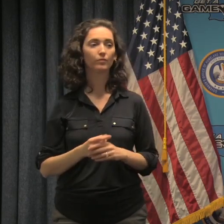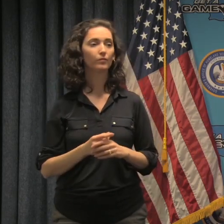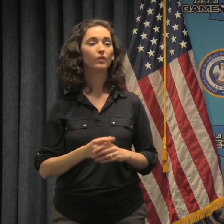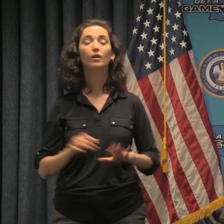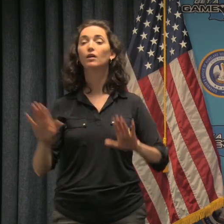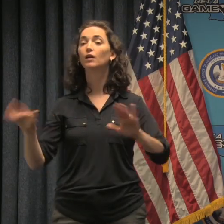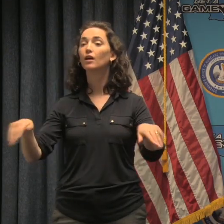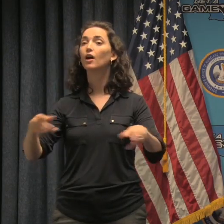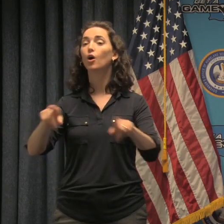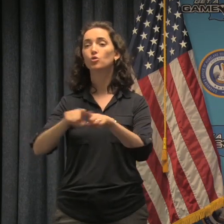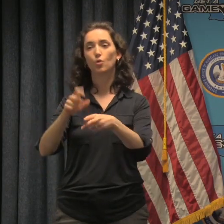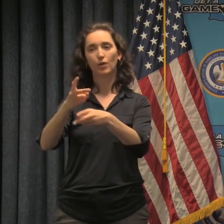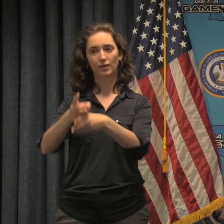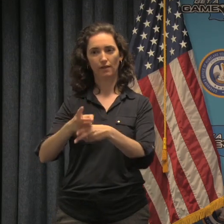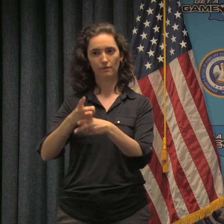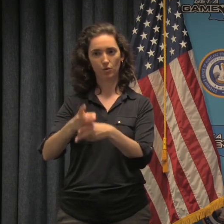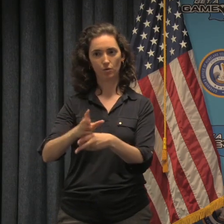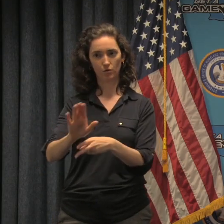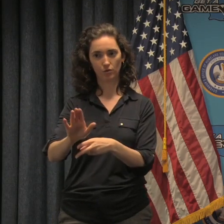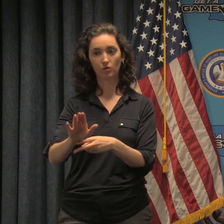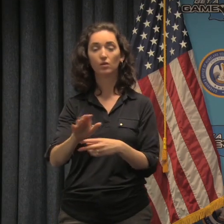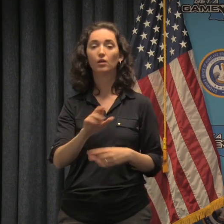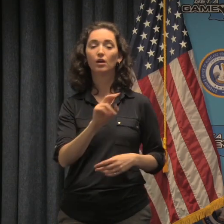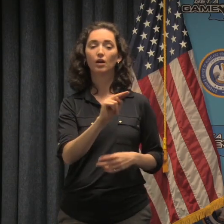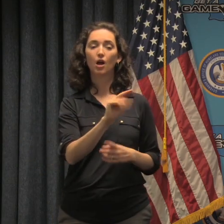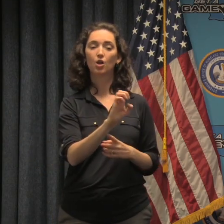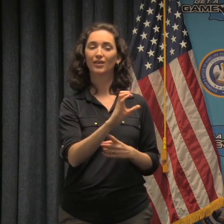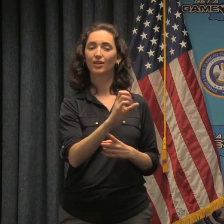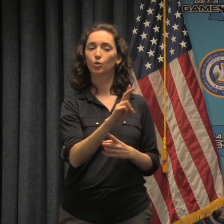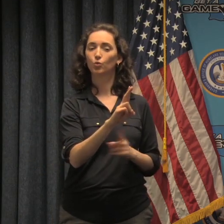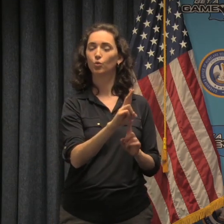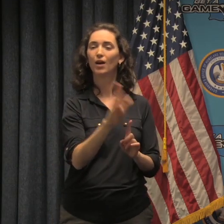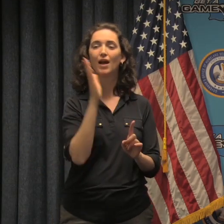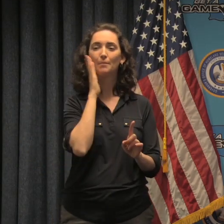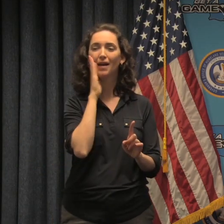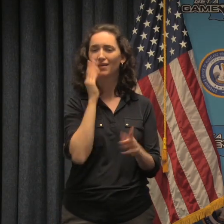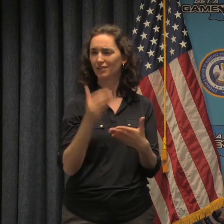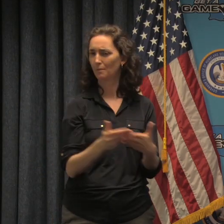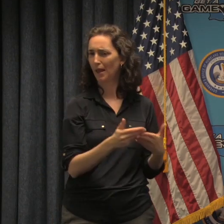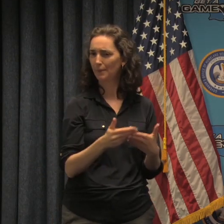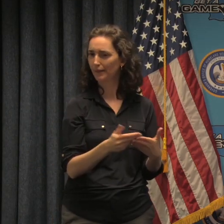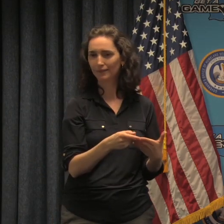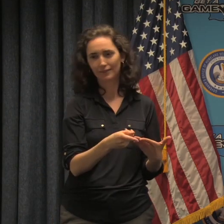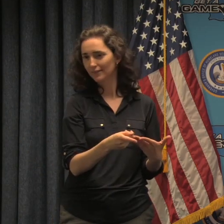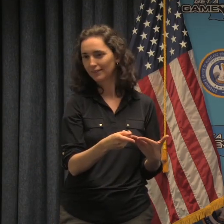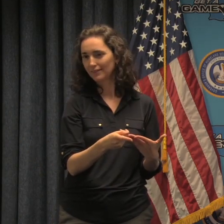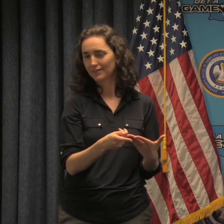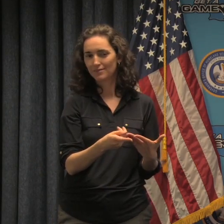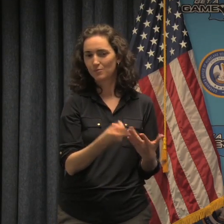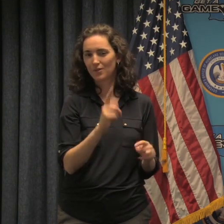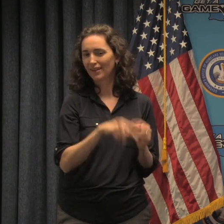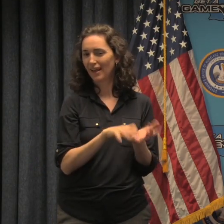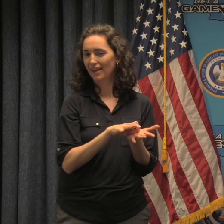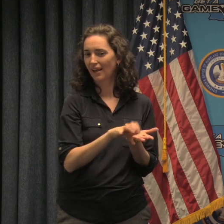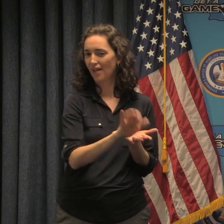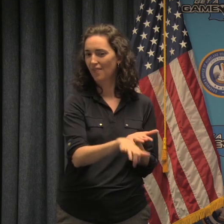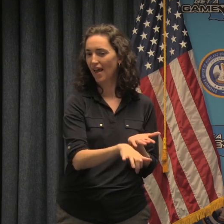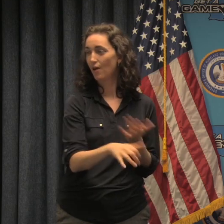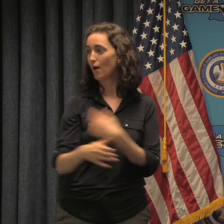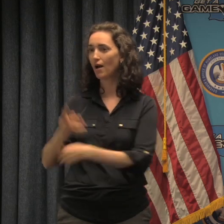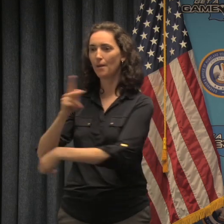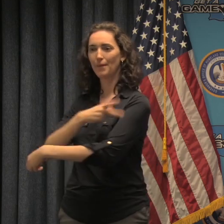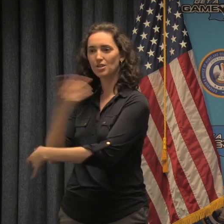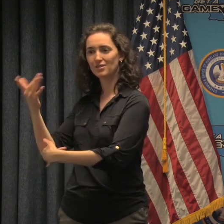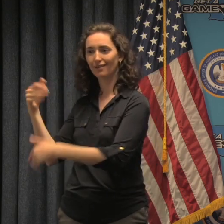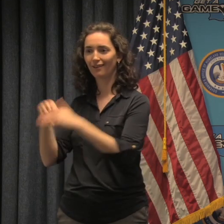careful because you have to back out the NICU beds, for example, because they're not going to be suitable for the patients coming